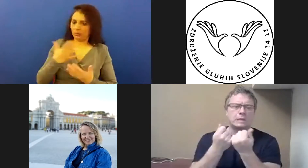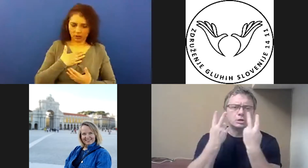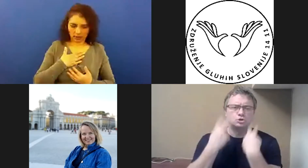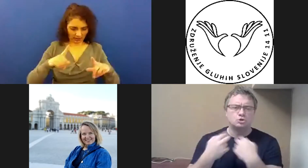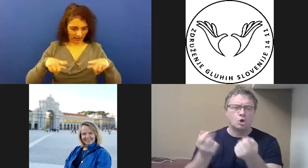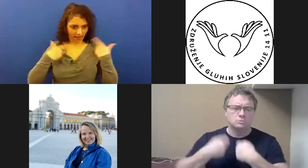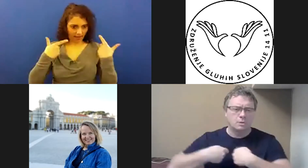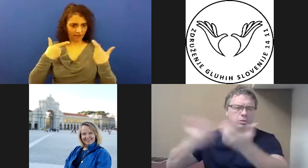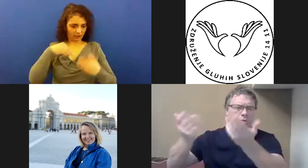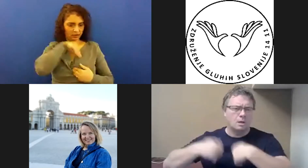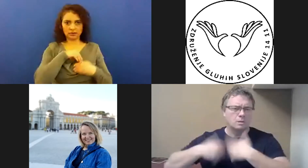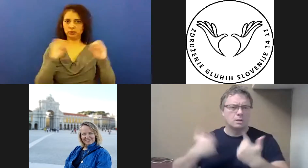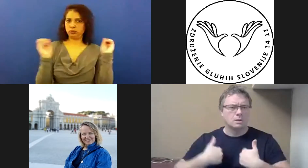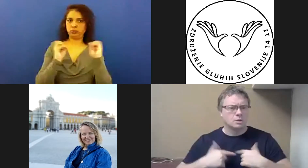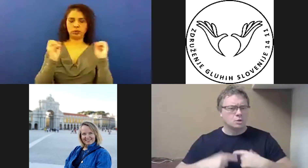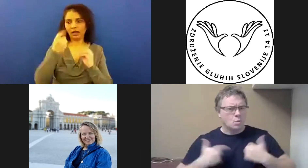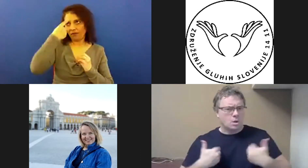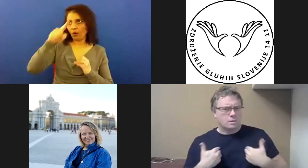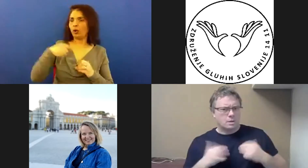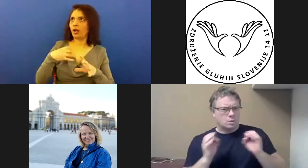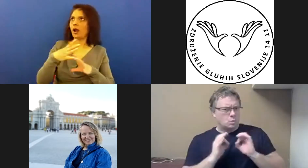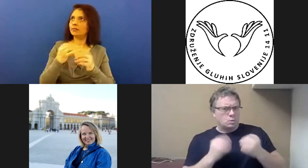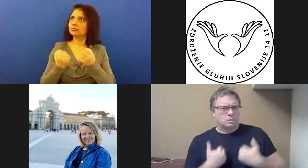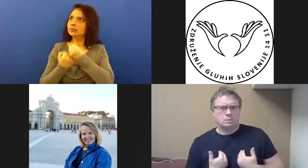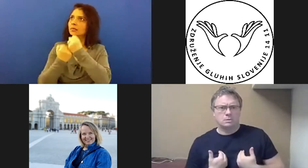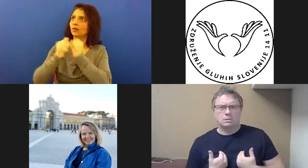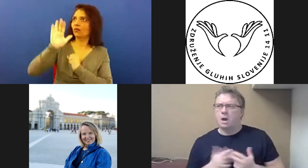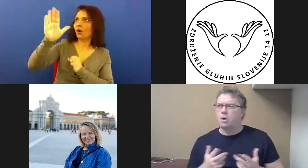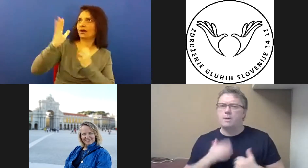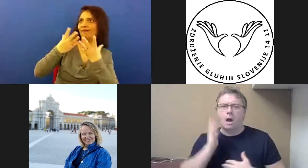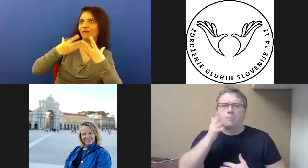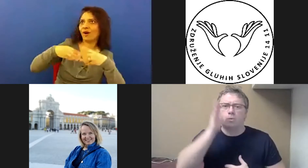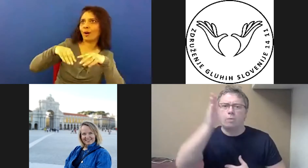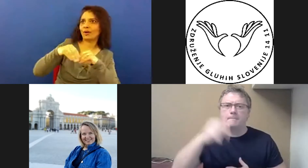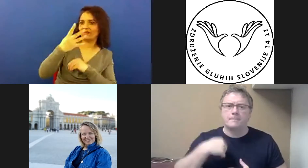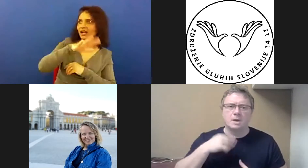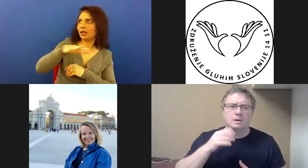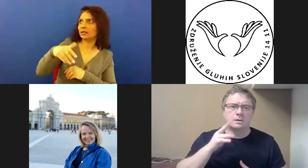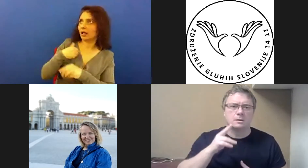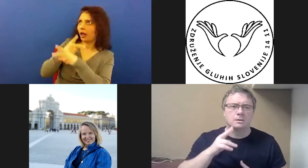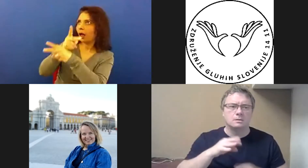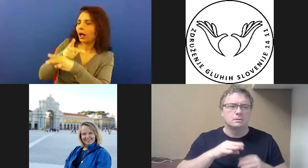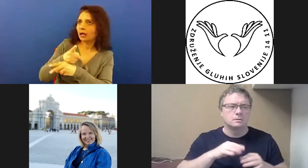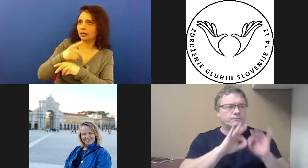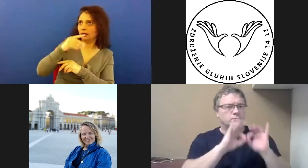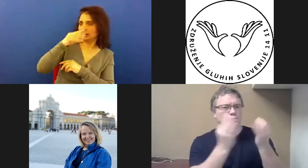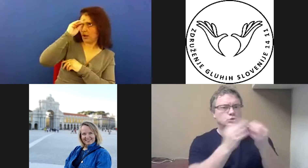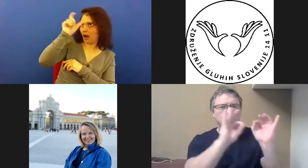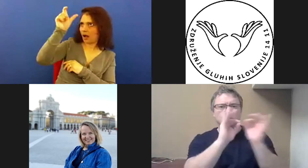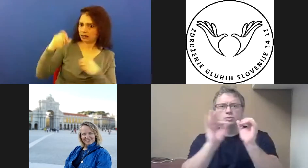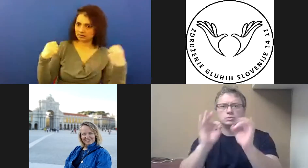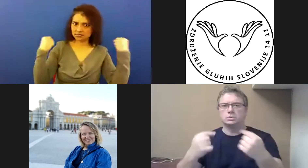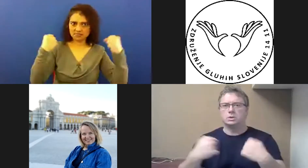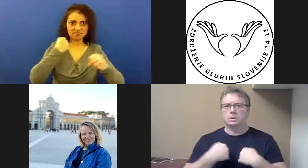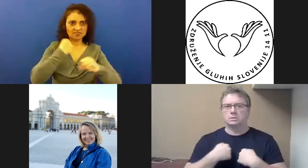all my hard-earned money been taken away by my oldest brother. I had no life. My only purpose in life was